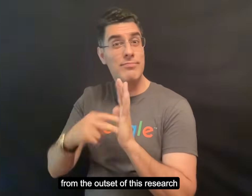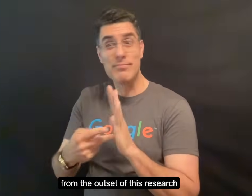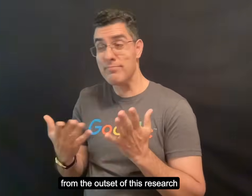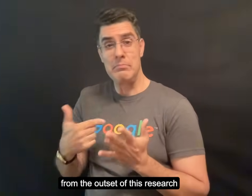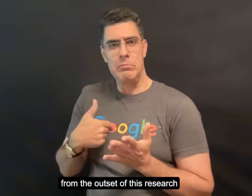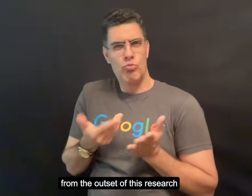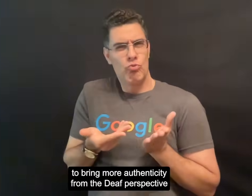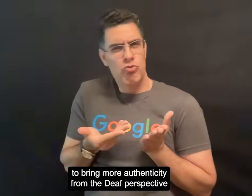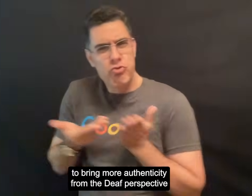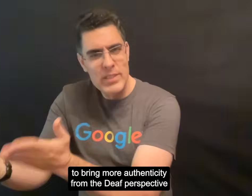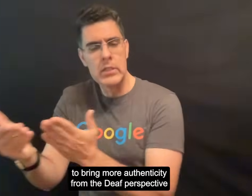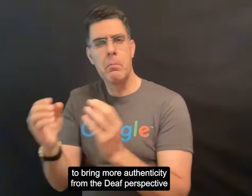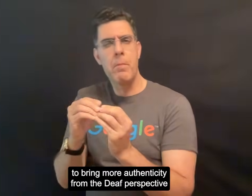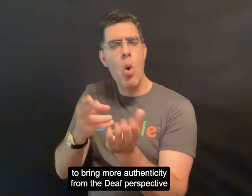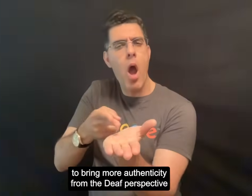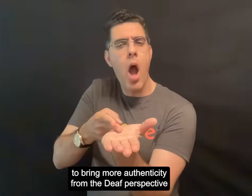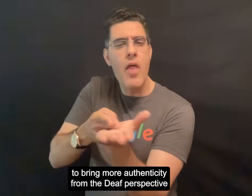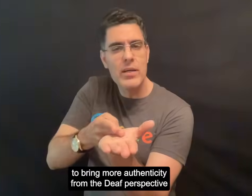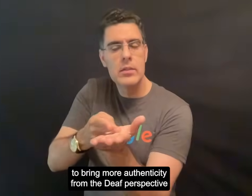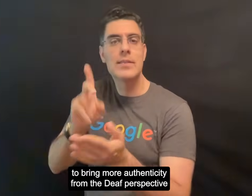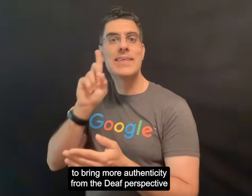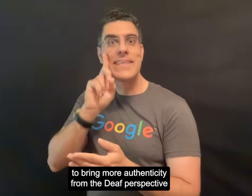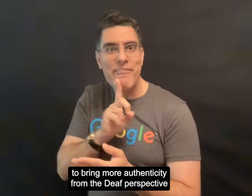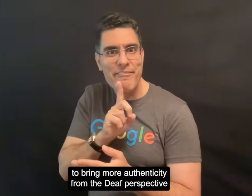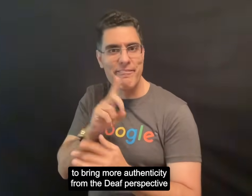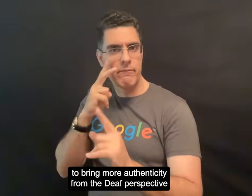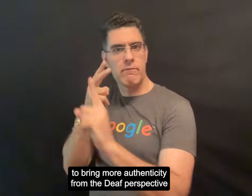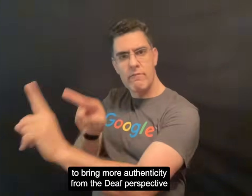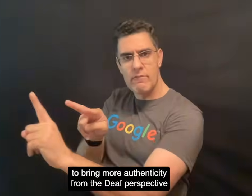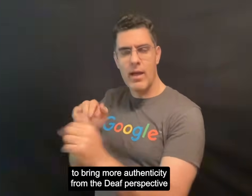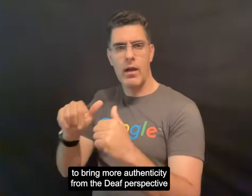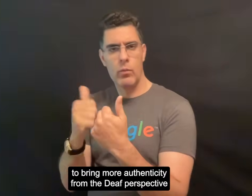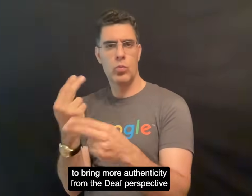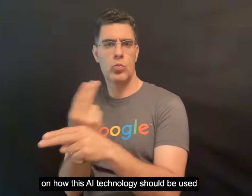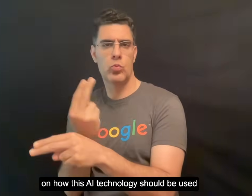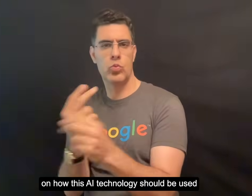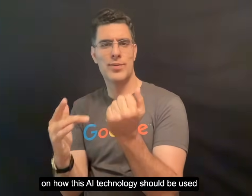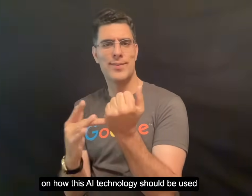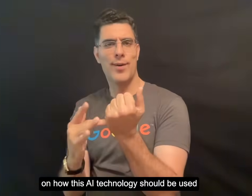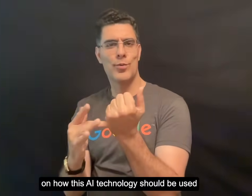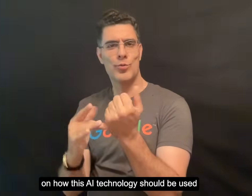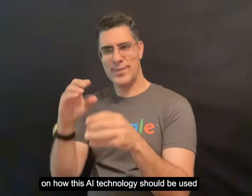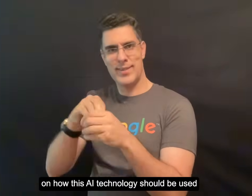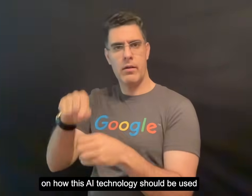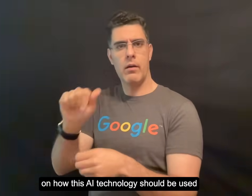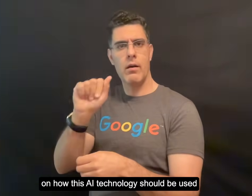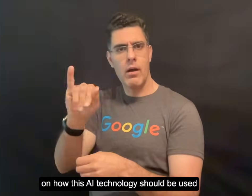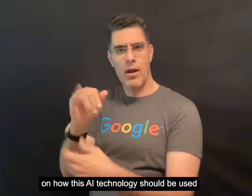research, to bring more authenticity from the Deaf perspective on how this AI technology should be used